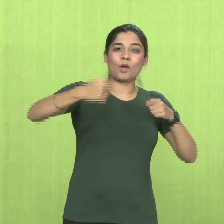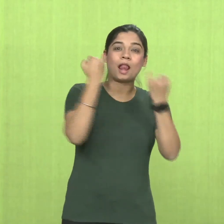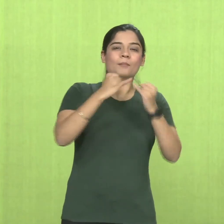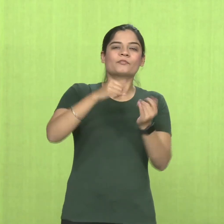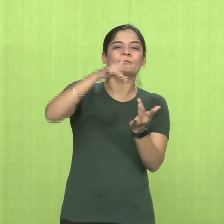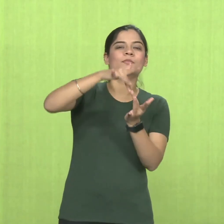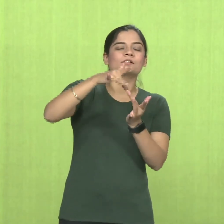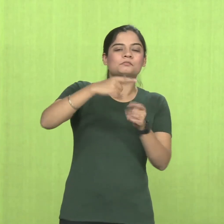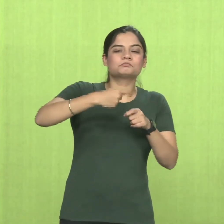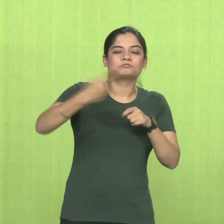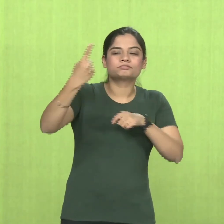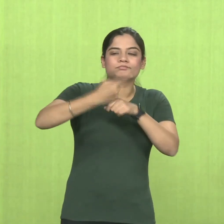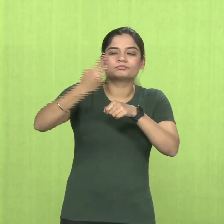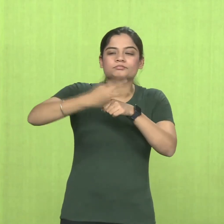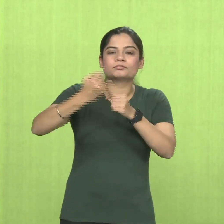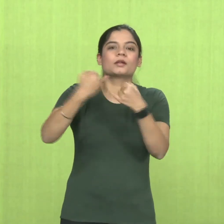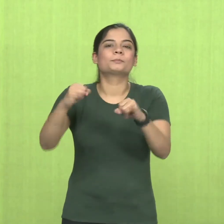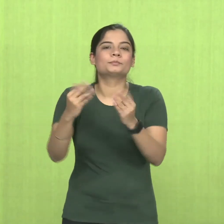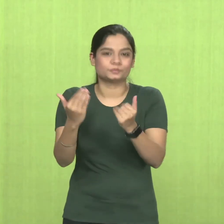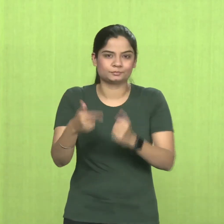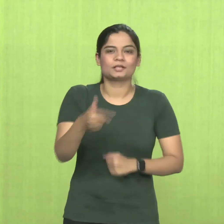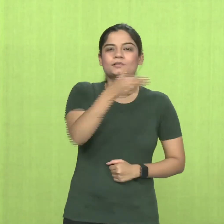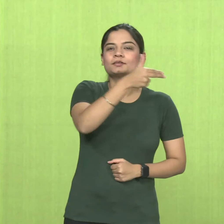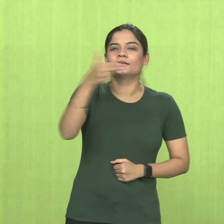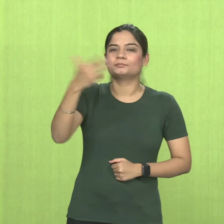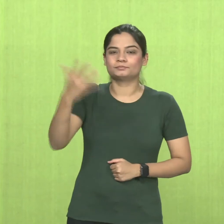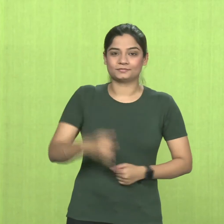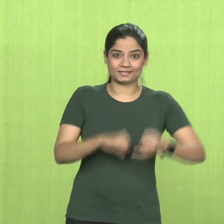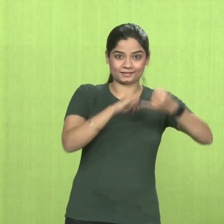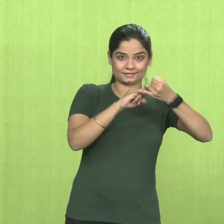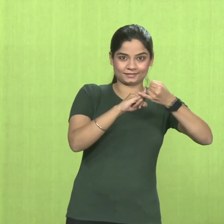semi-perishable foods.